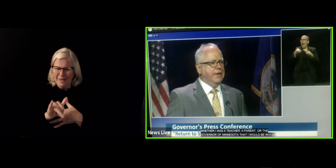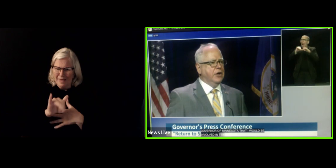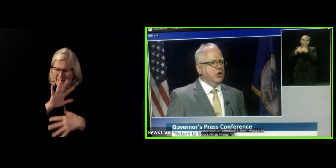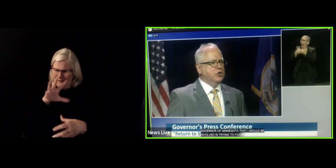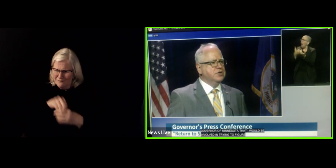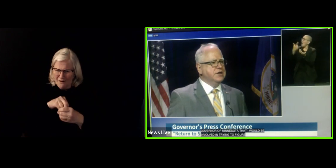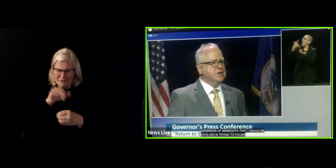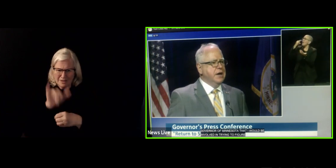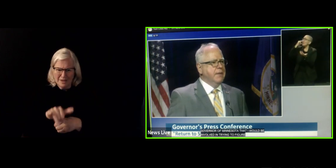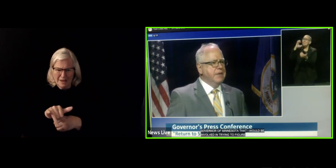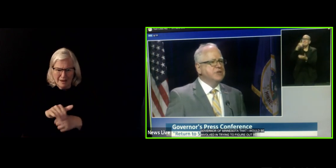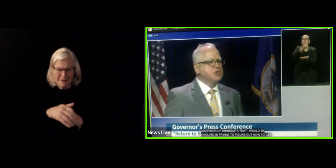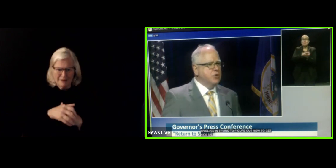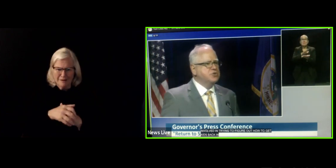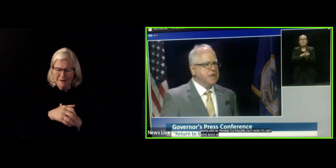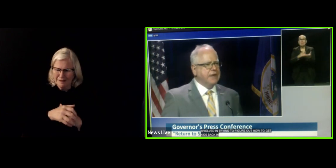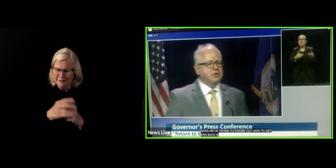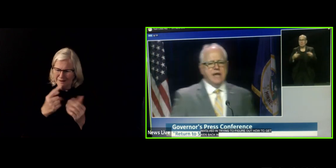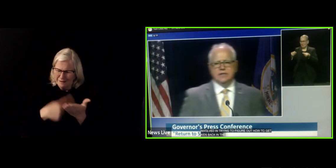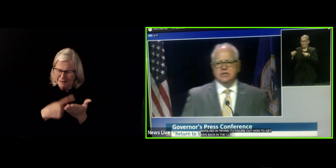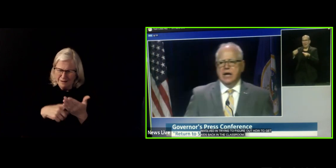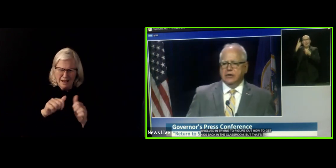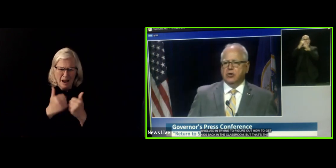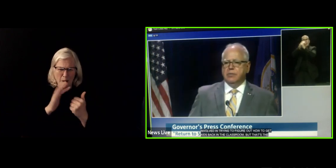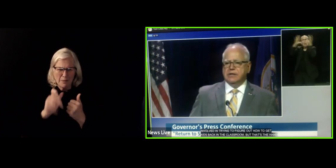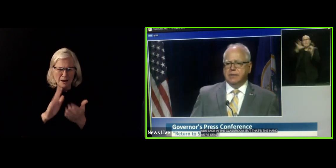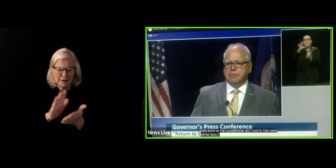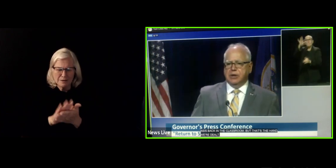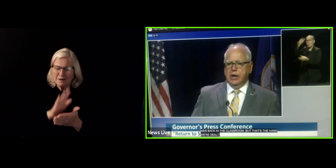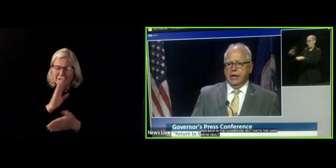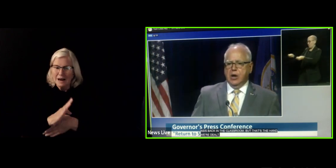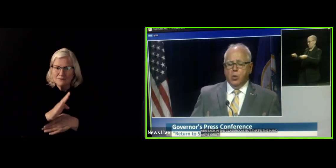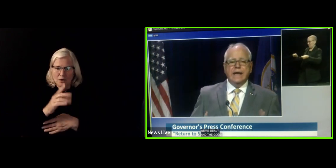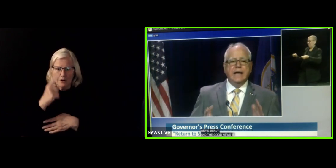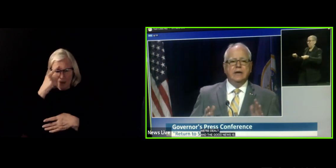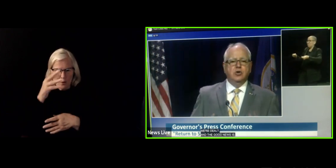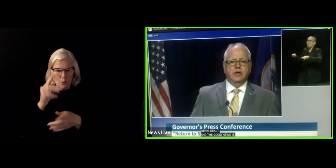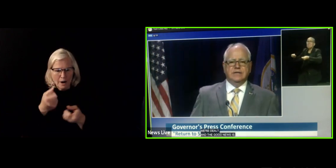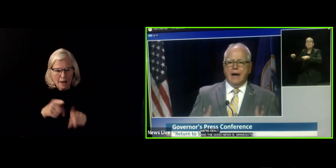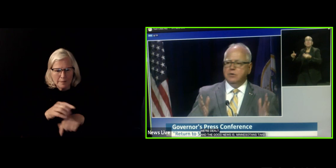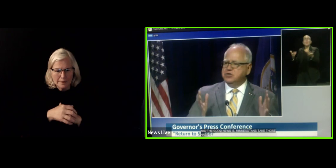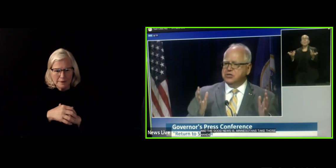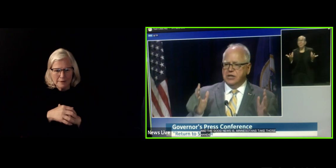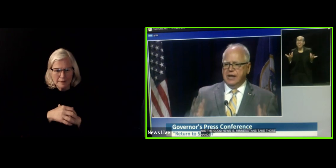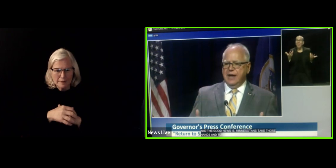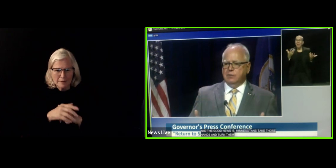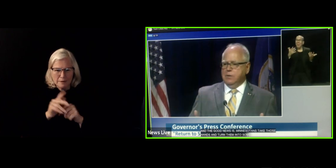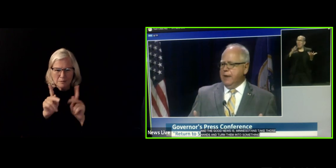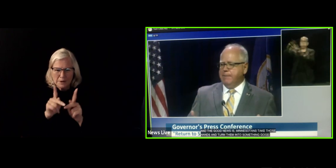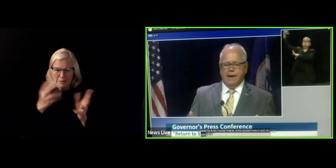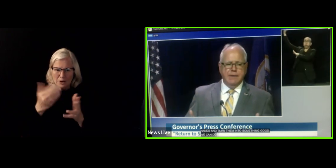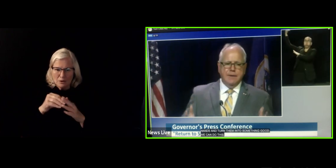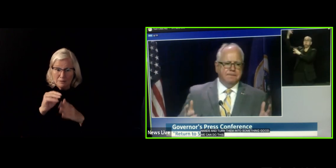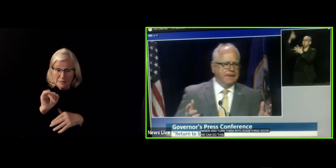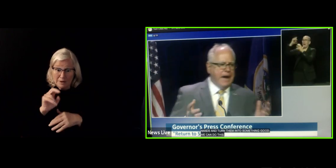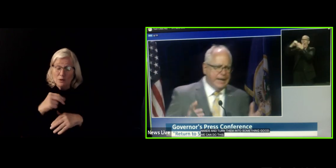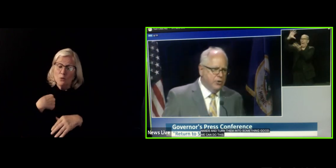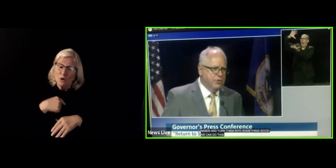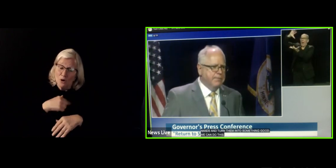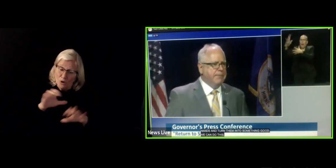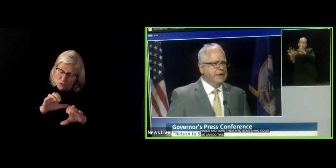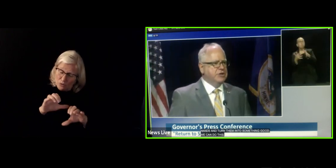And the good news is Minnesotans take those hands and turn them into something good. We can do this. I would just today, as we wrap up, I